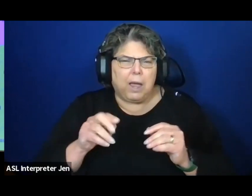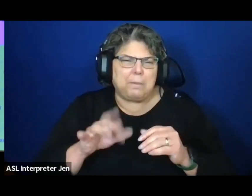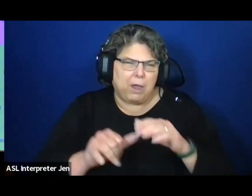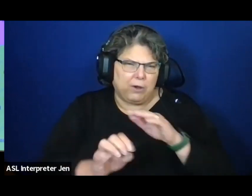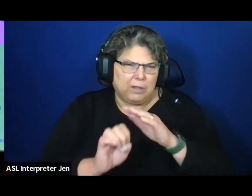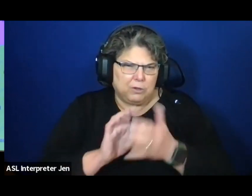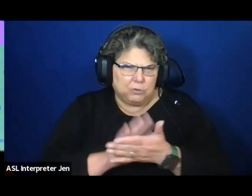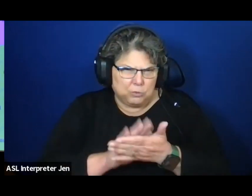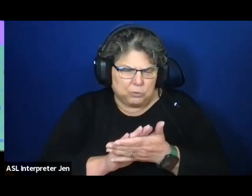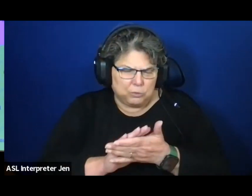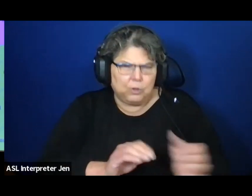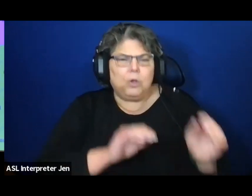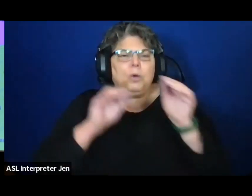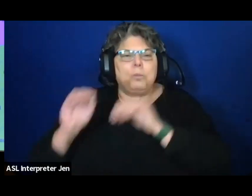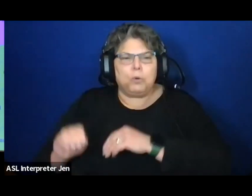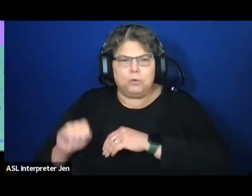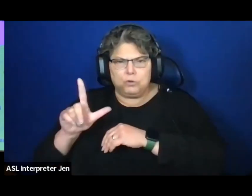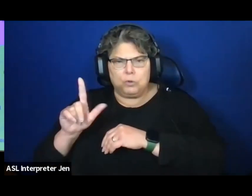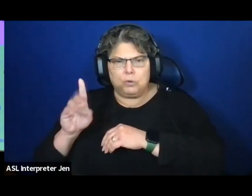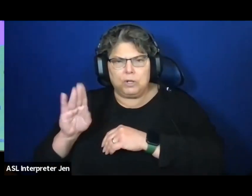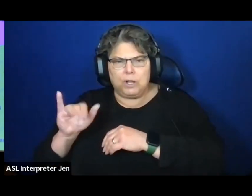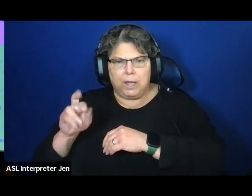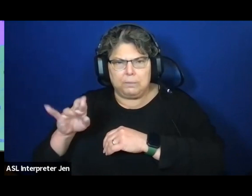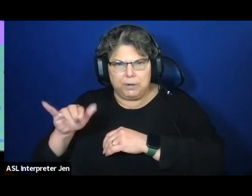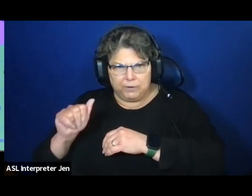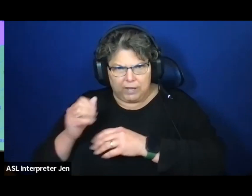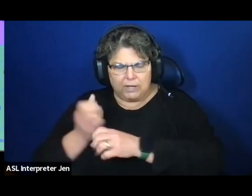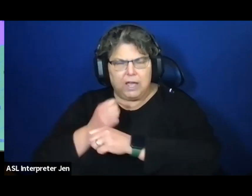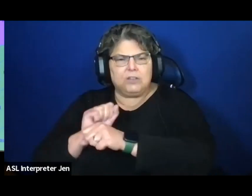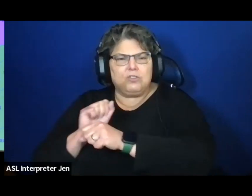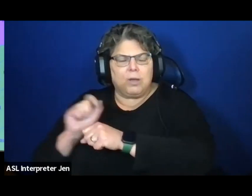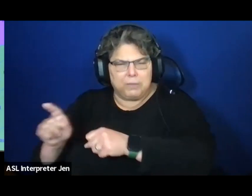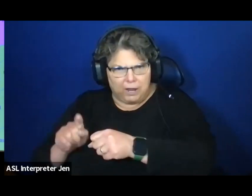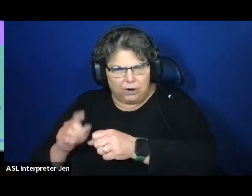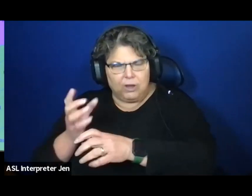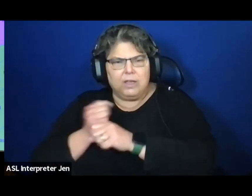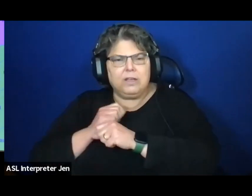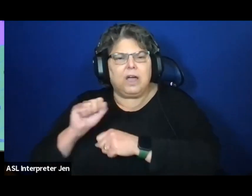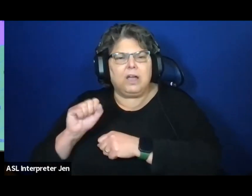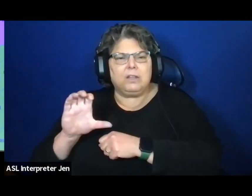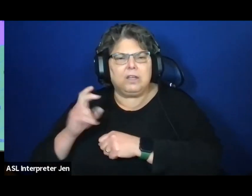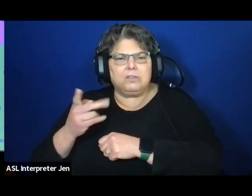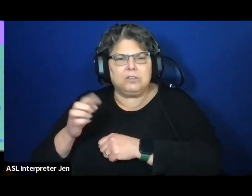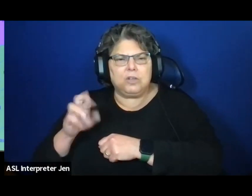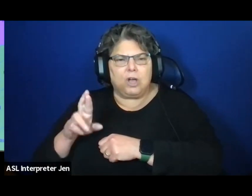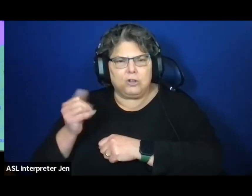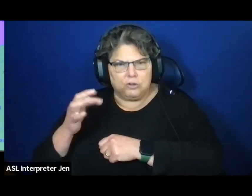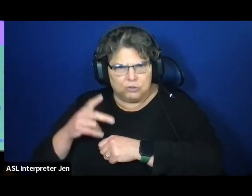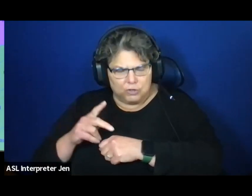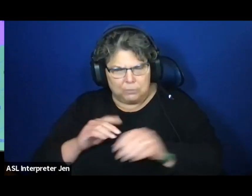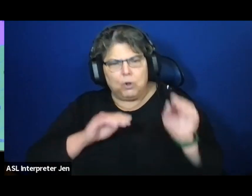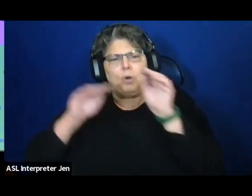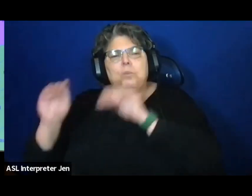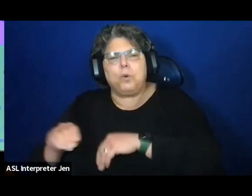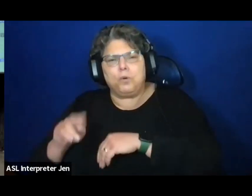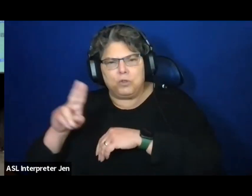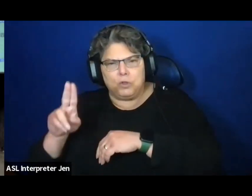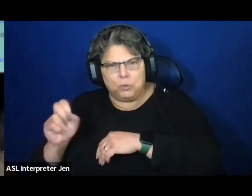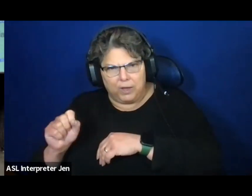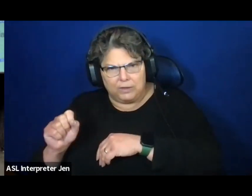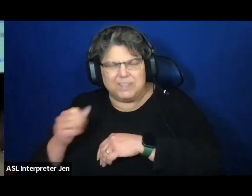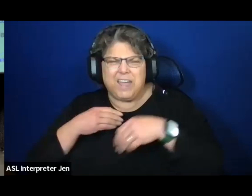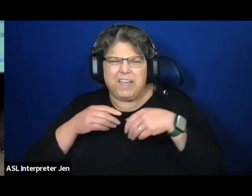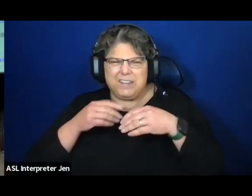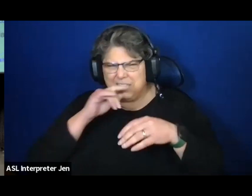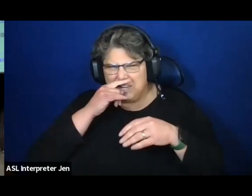Liberia, got a job there, got a scholarship, got to US, Fullerton Community College. He had kids when he was an undergrad.